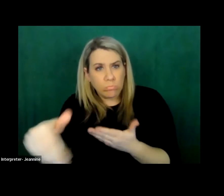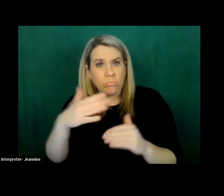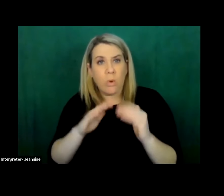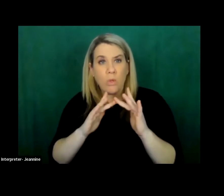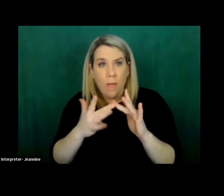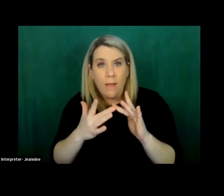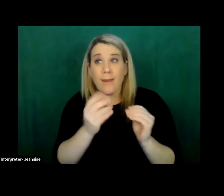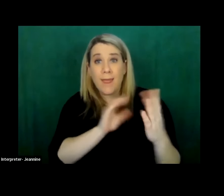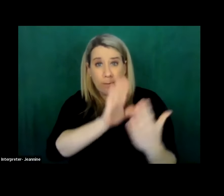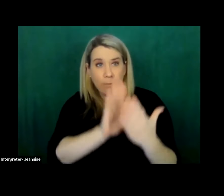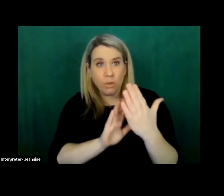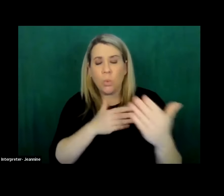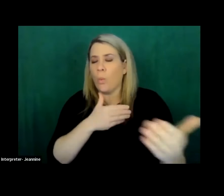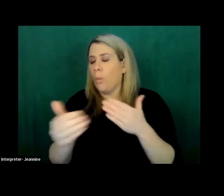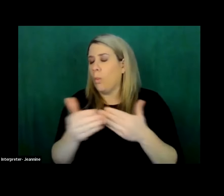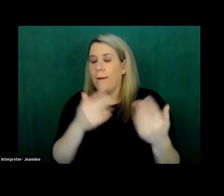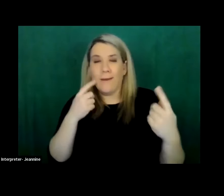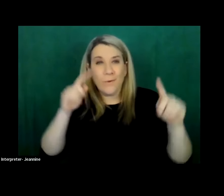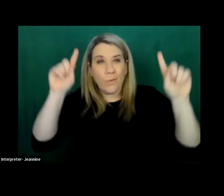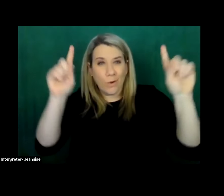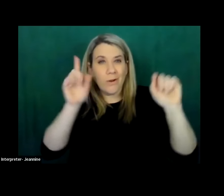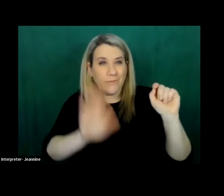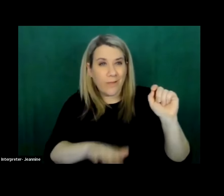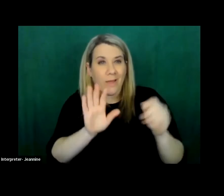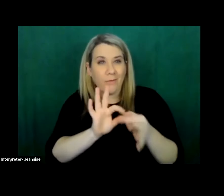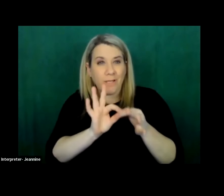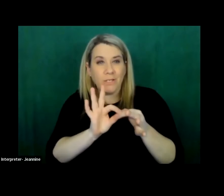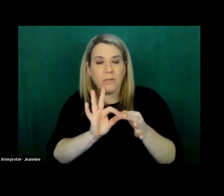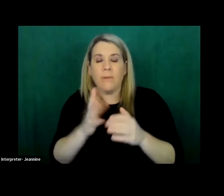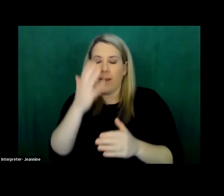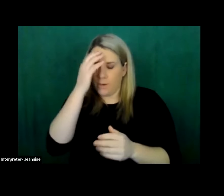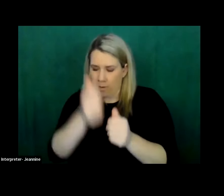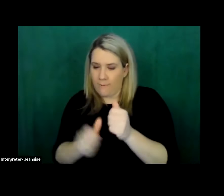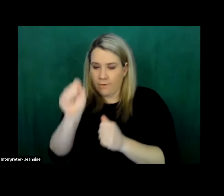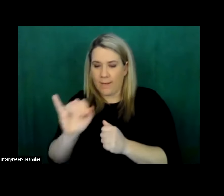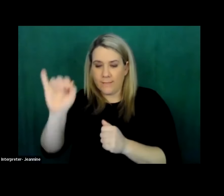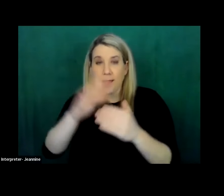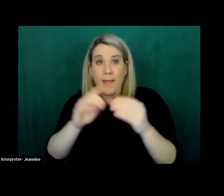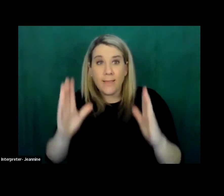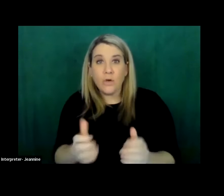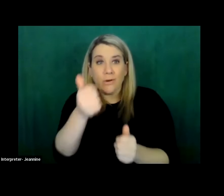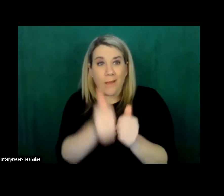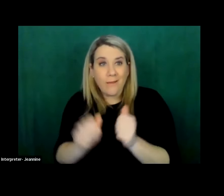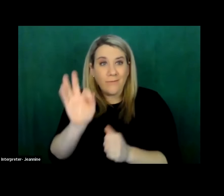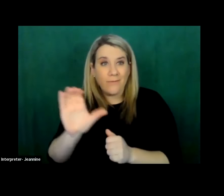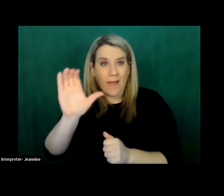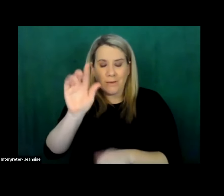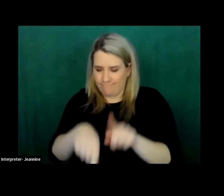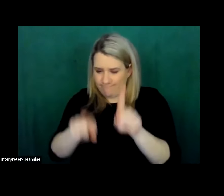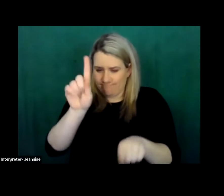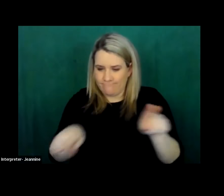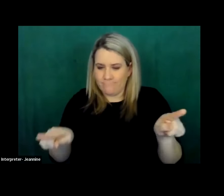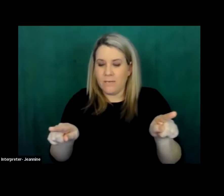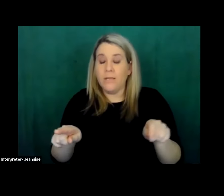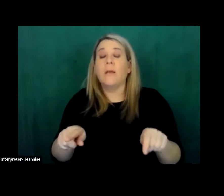person, whatever way works for that relationship. I know every SI leader and every faculty is different, but for faculty and SI leaders